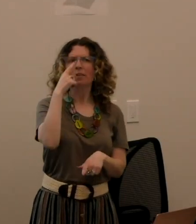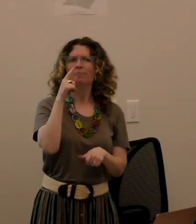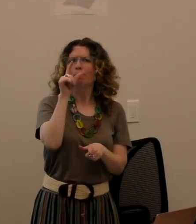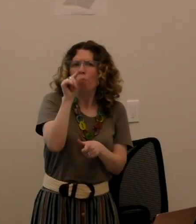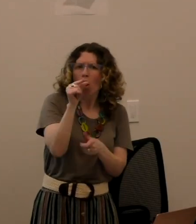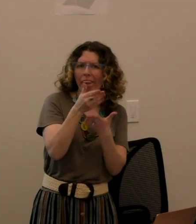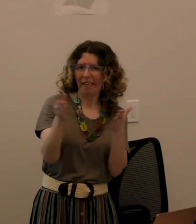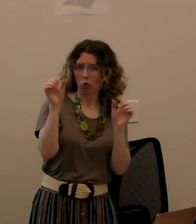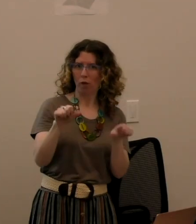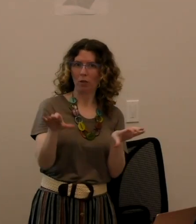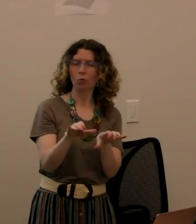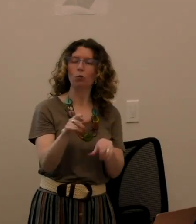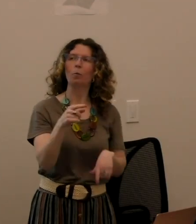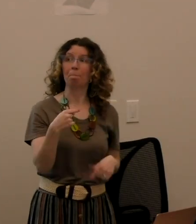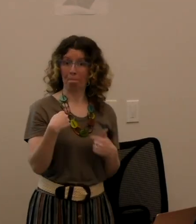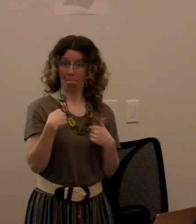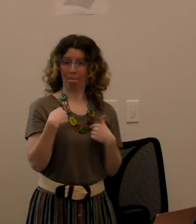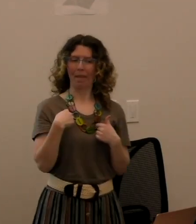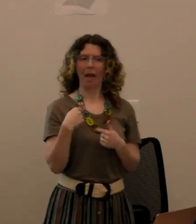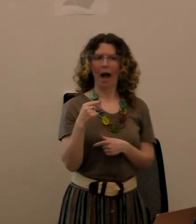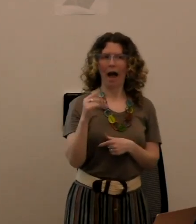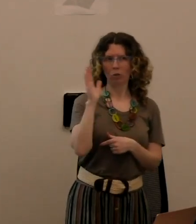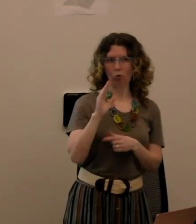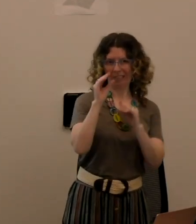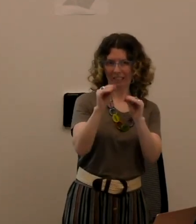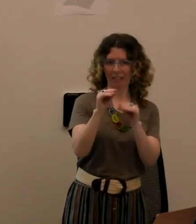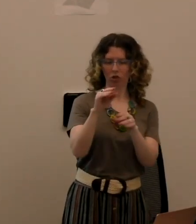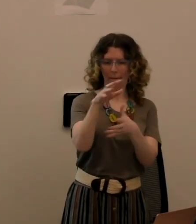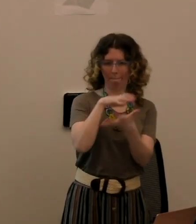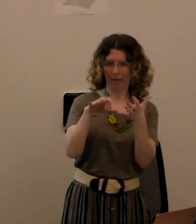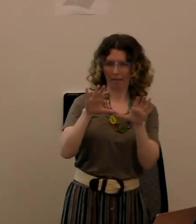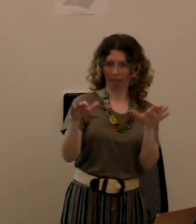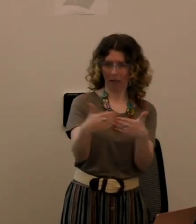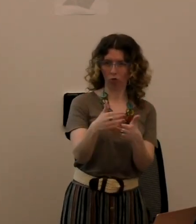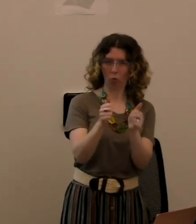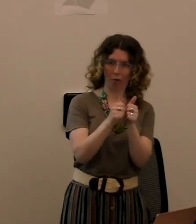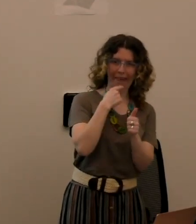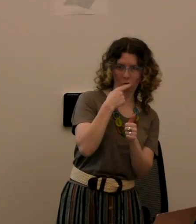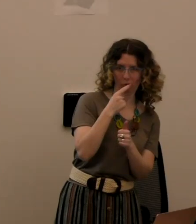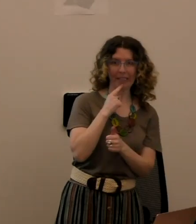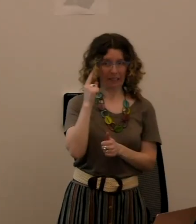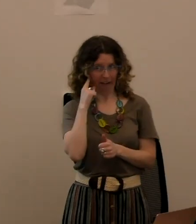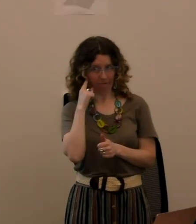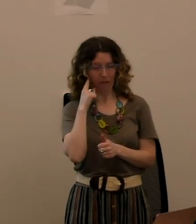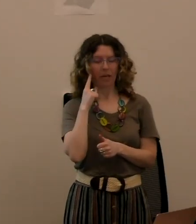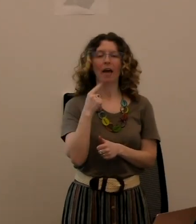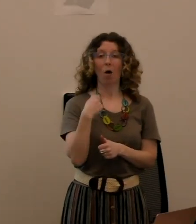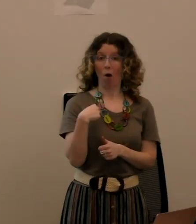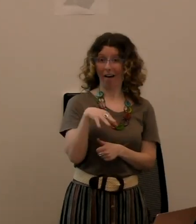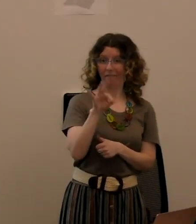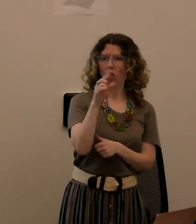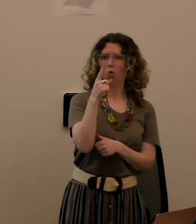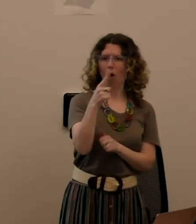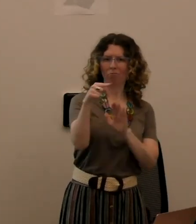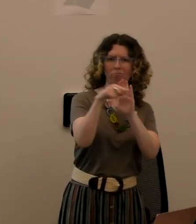not language, maybe little things that you can do. I used to teach blended classrooms with both deaf and